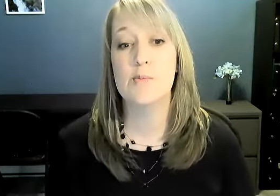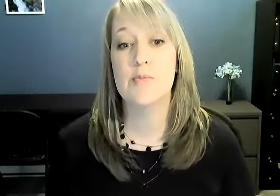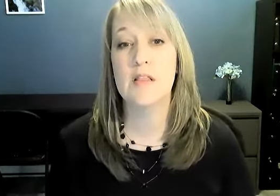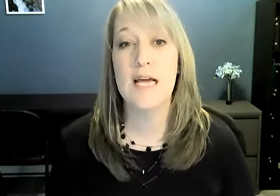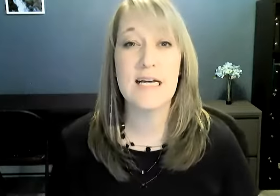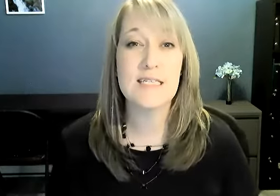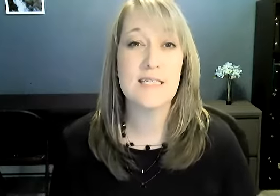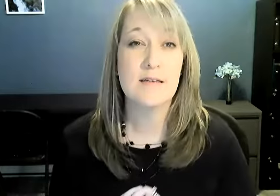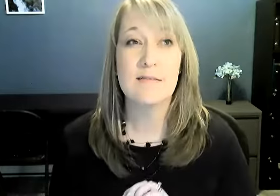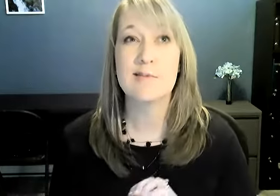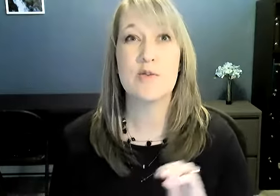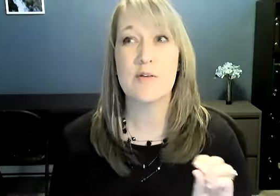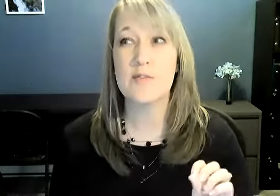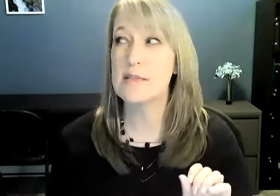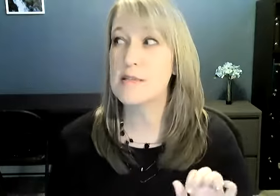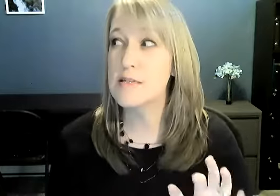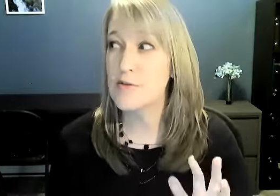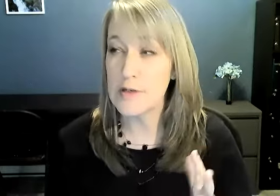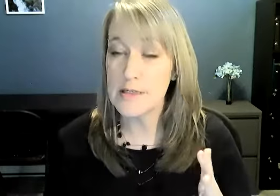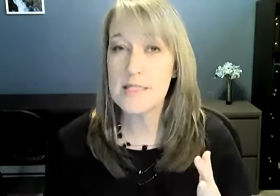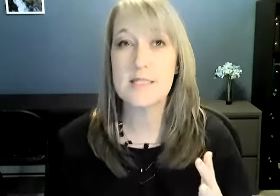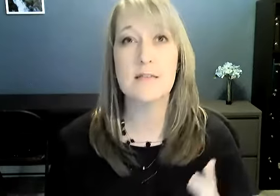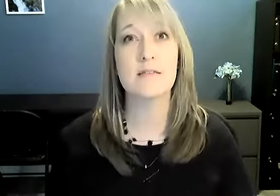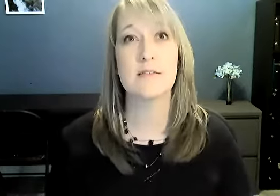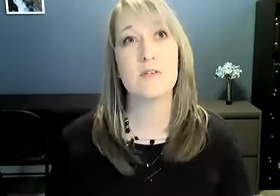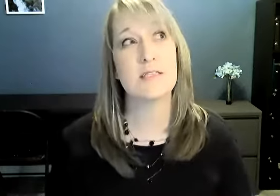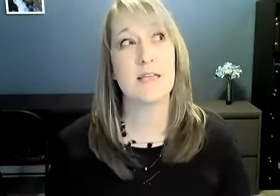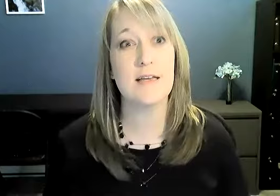The last sort of difference, I guess,